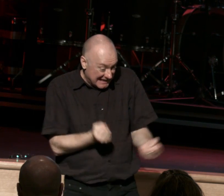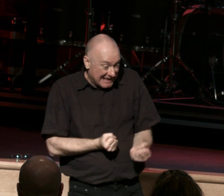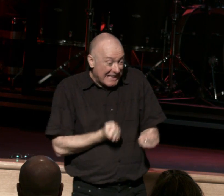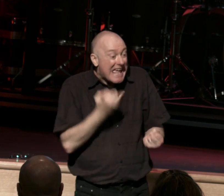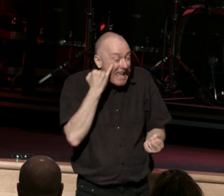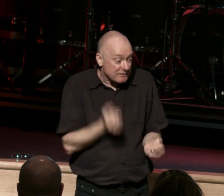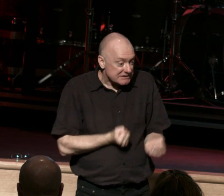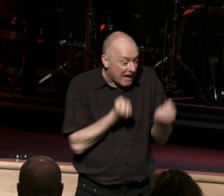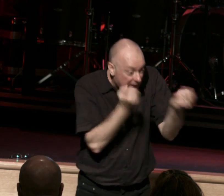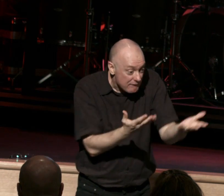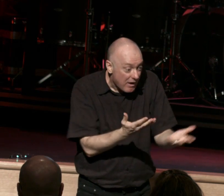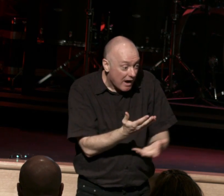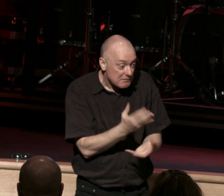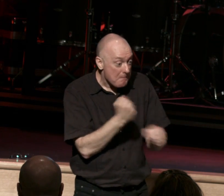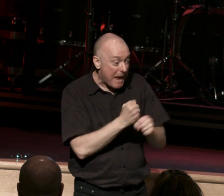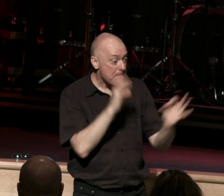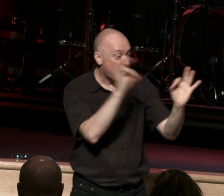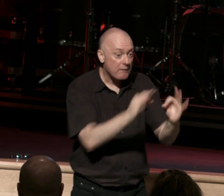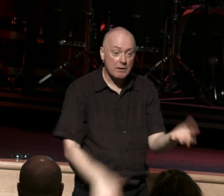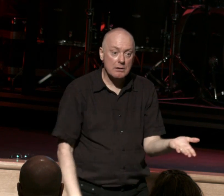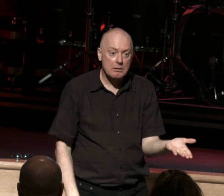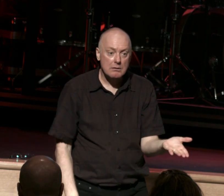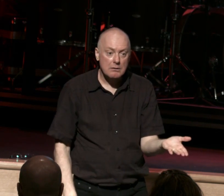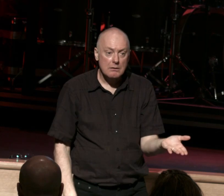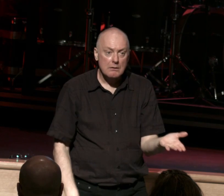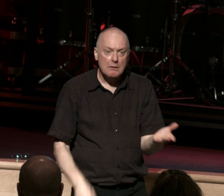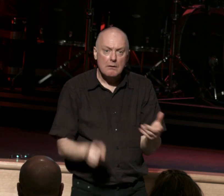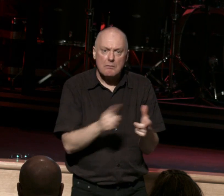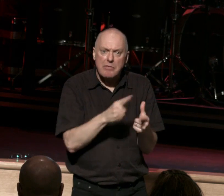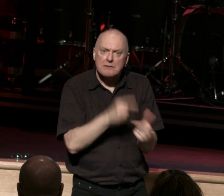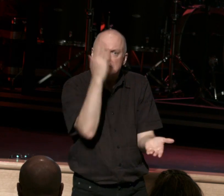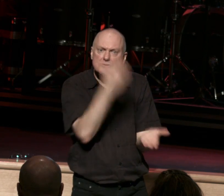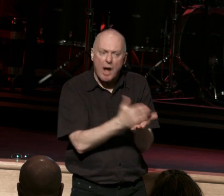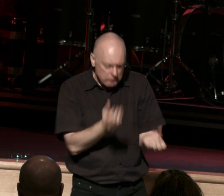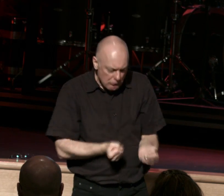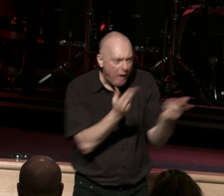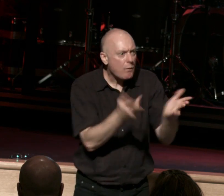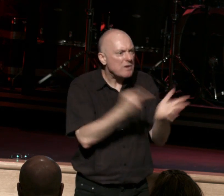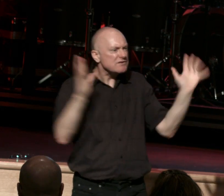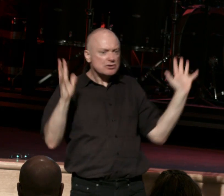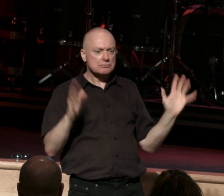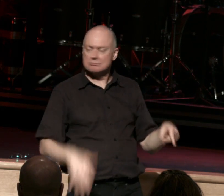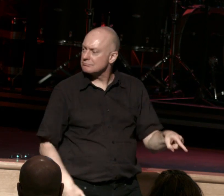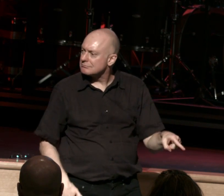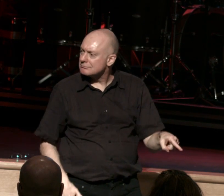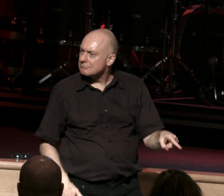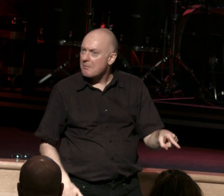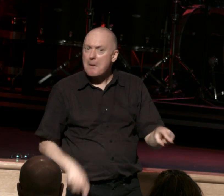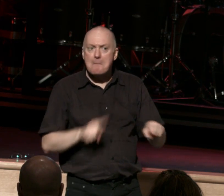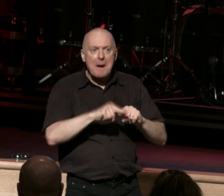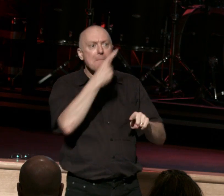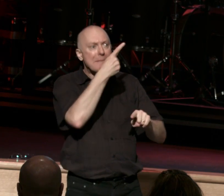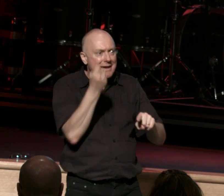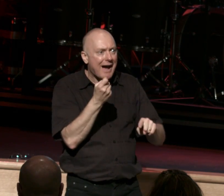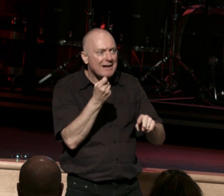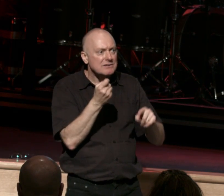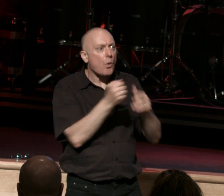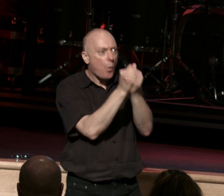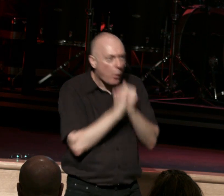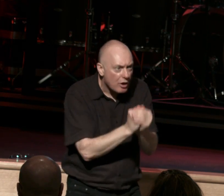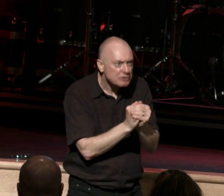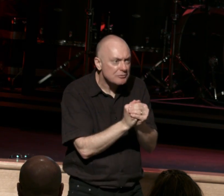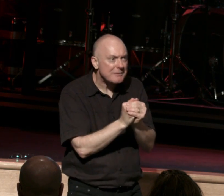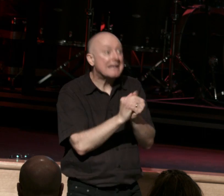if the sacrifices were legit and made people perfect, otherwise would they have not ceased to have been offered? Since the